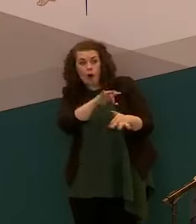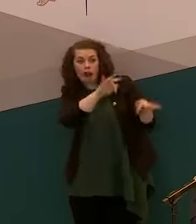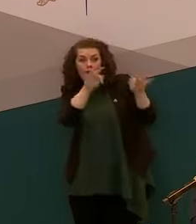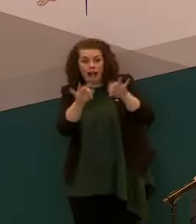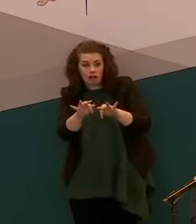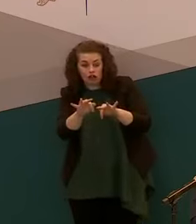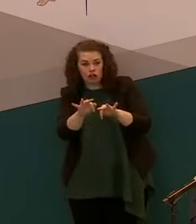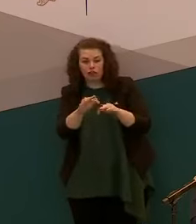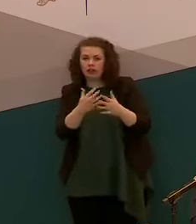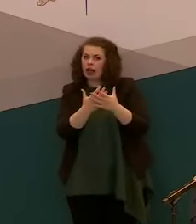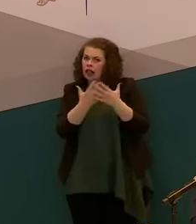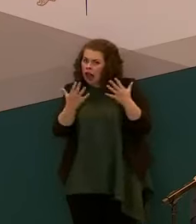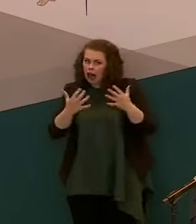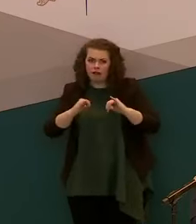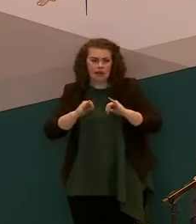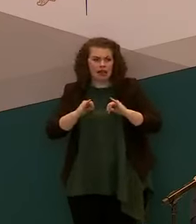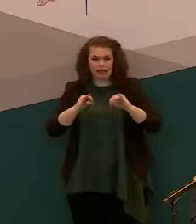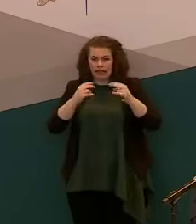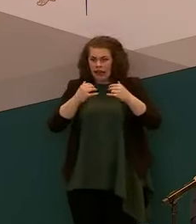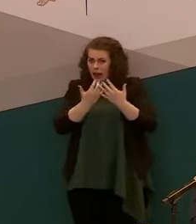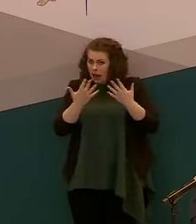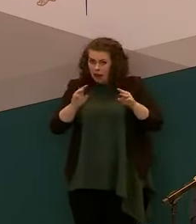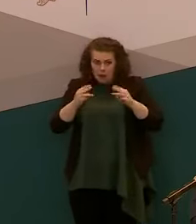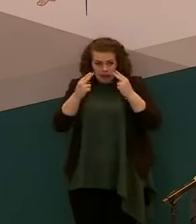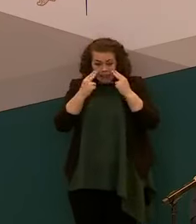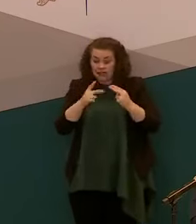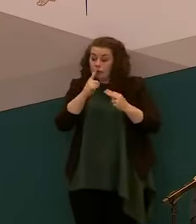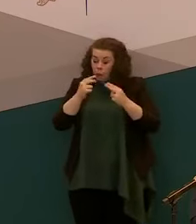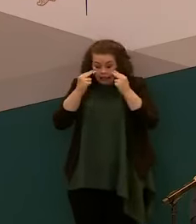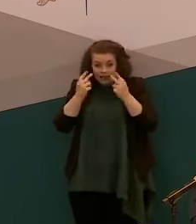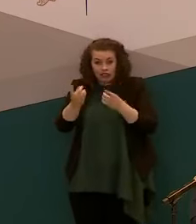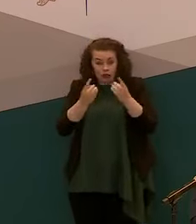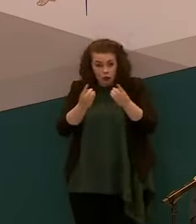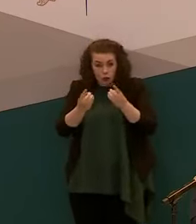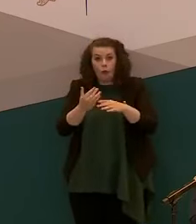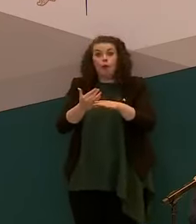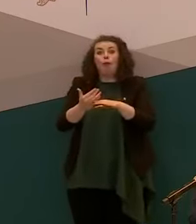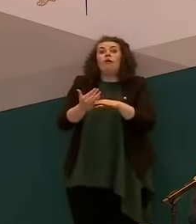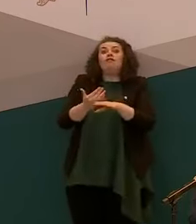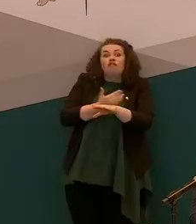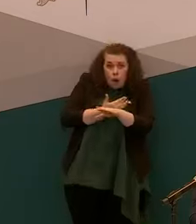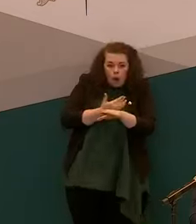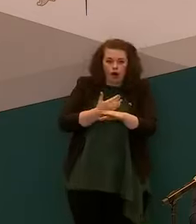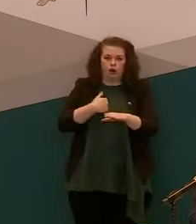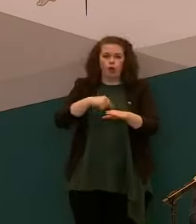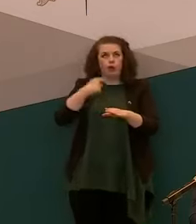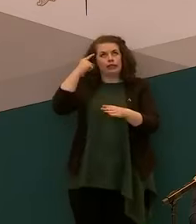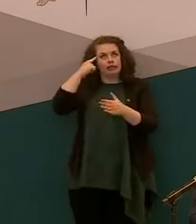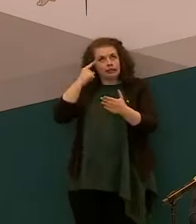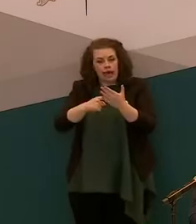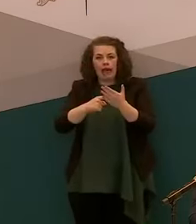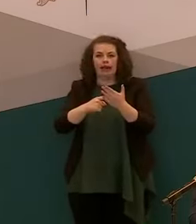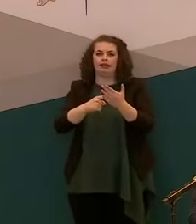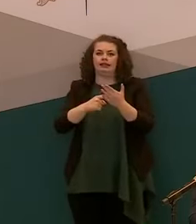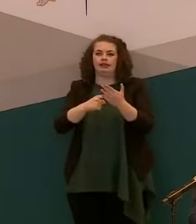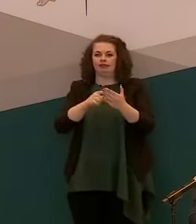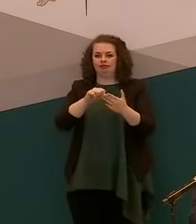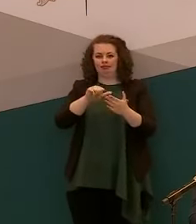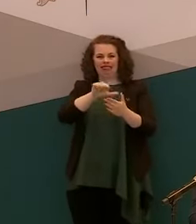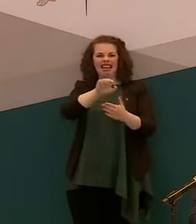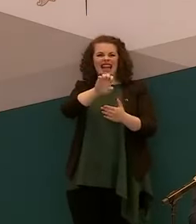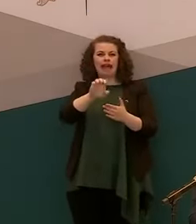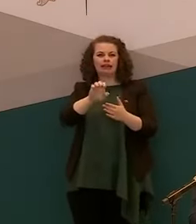those arrangements in place quickly, and we have to put those arrangements in place before we can contemplate changing the case definition which we've spoken